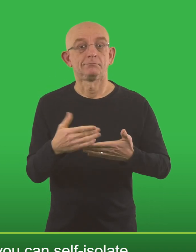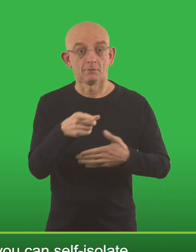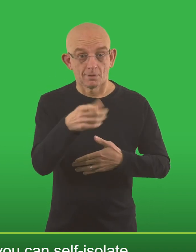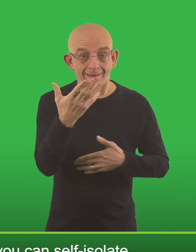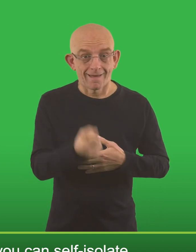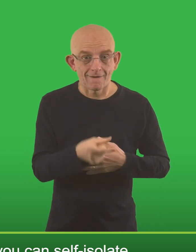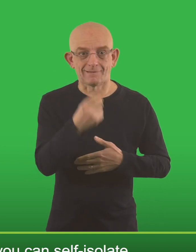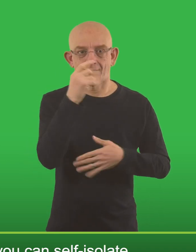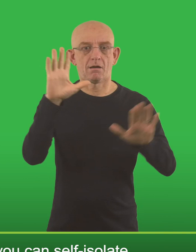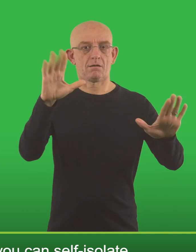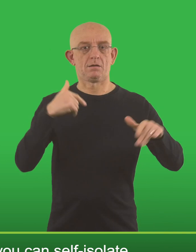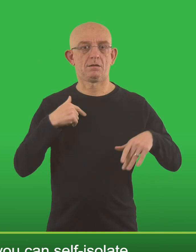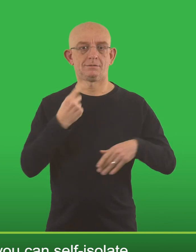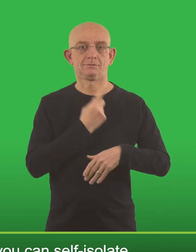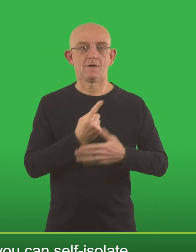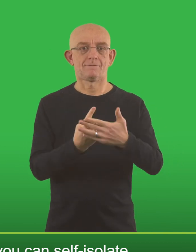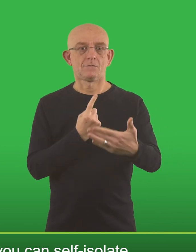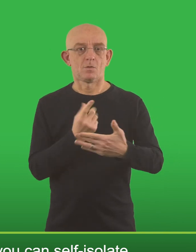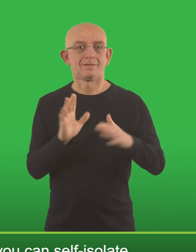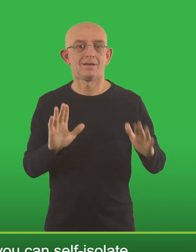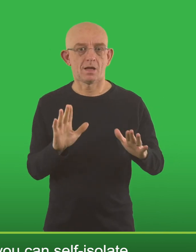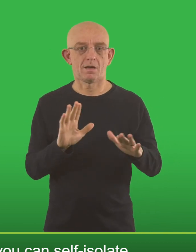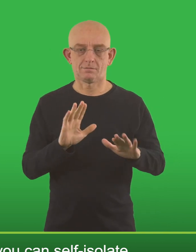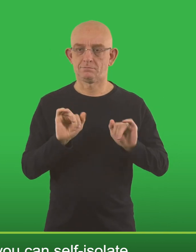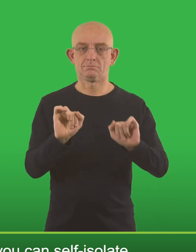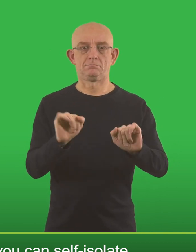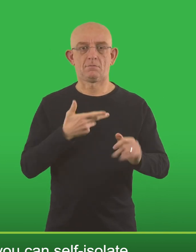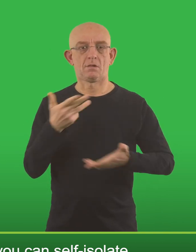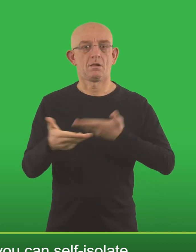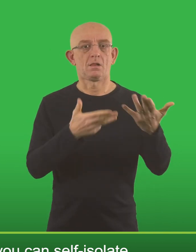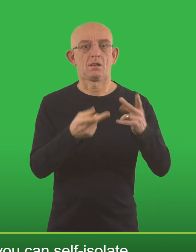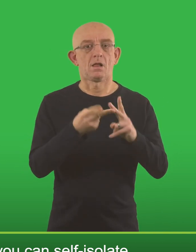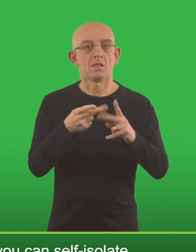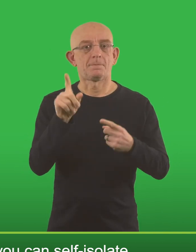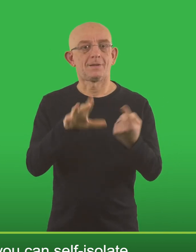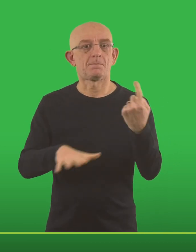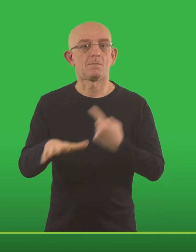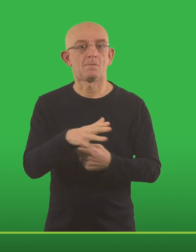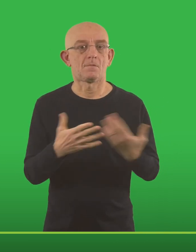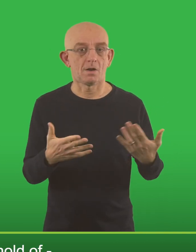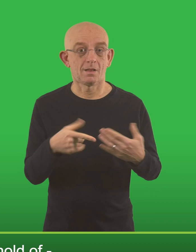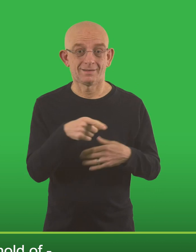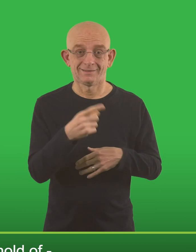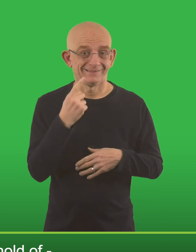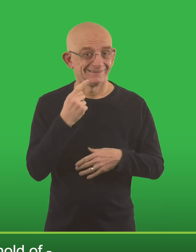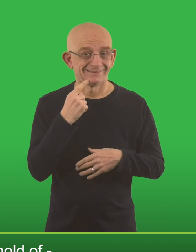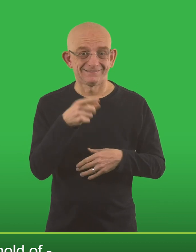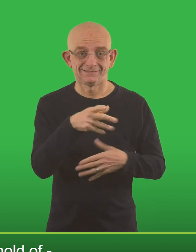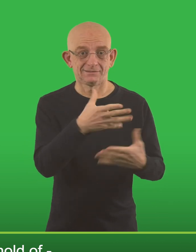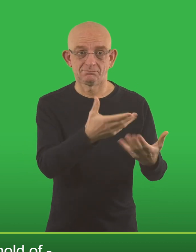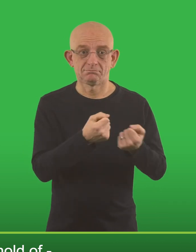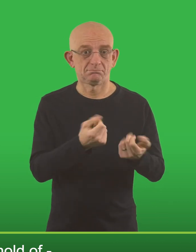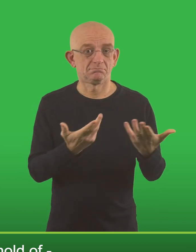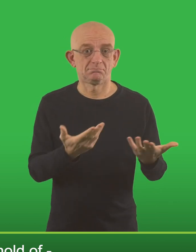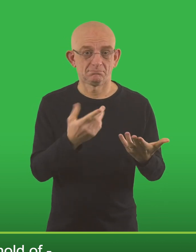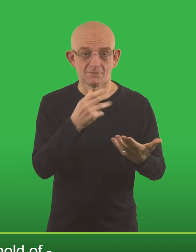found. And if you know you have the virus, you can self-isolate and obviously avoid giving it to other people. The tests are easy to get hold